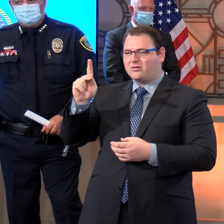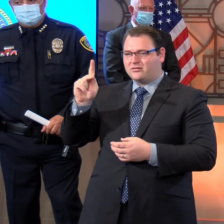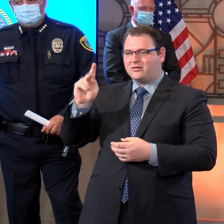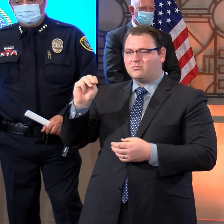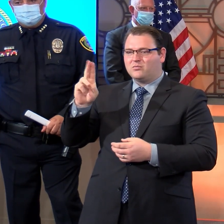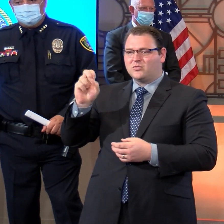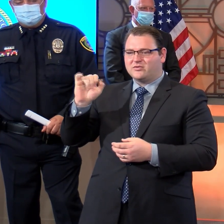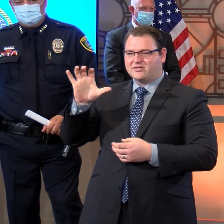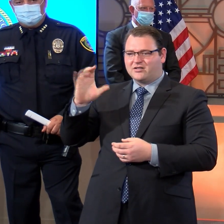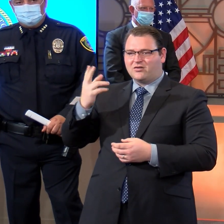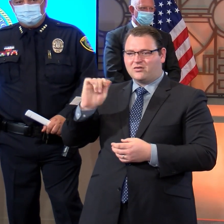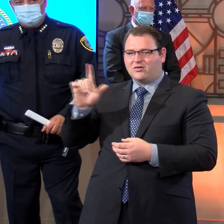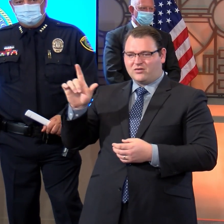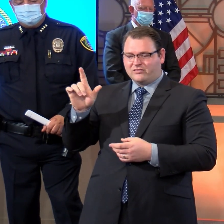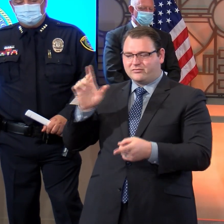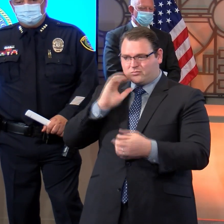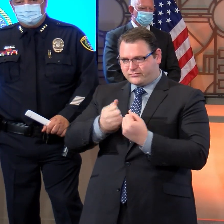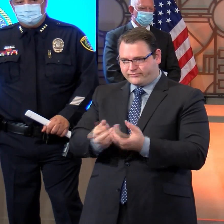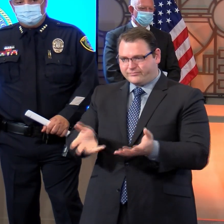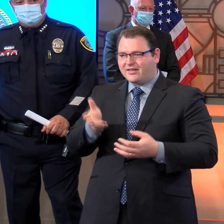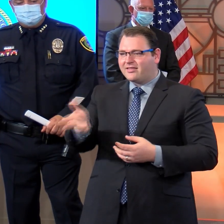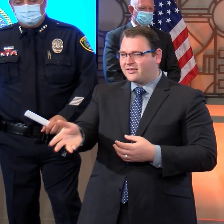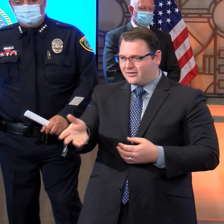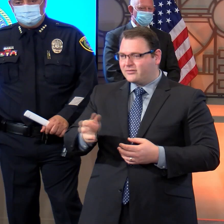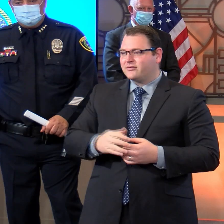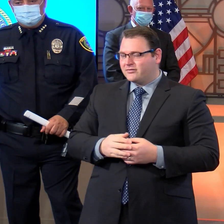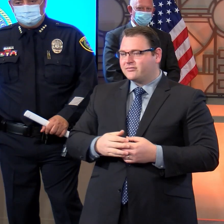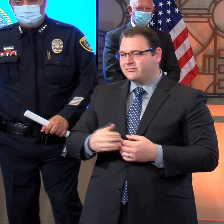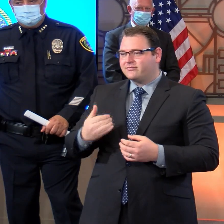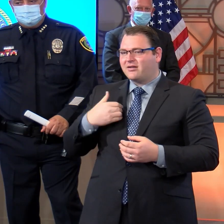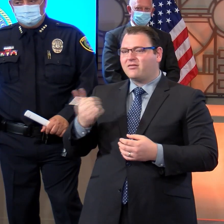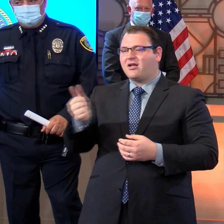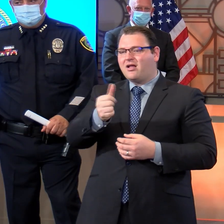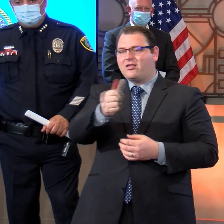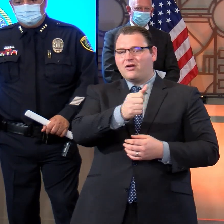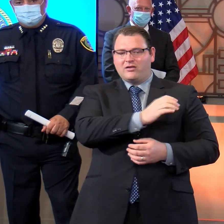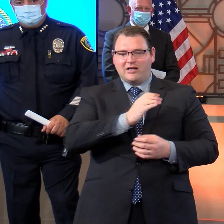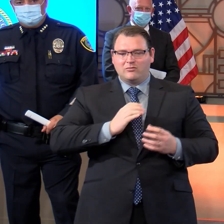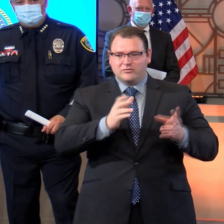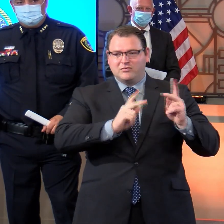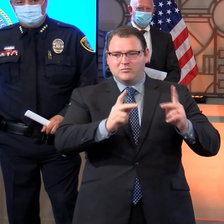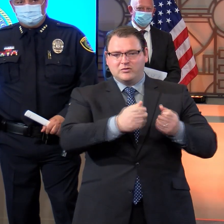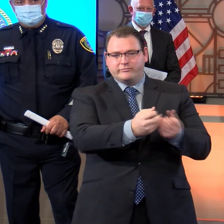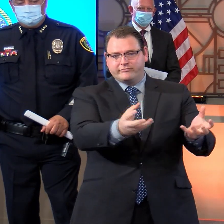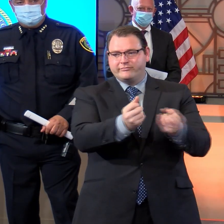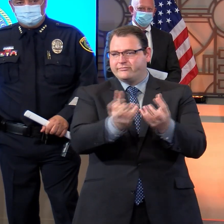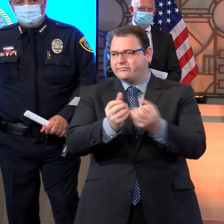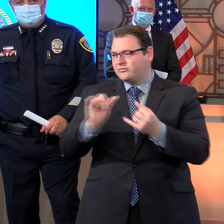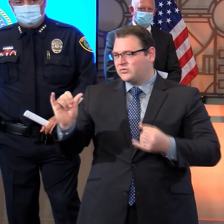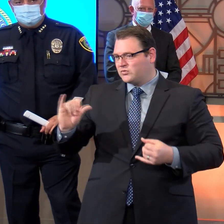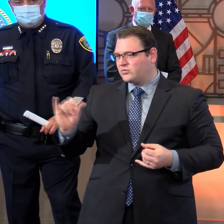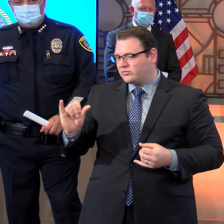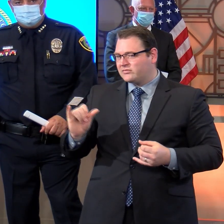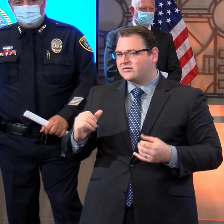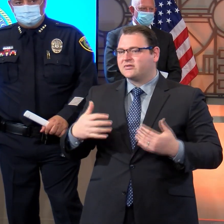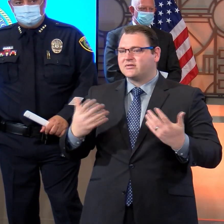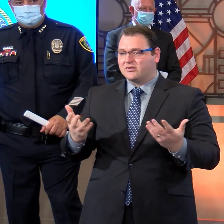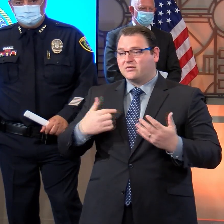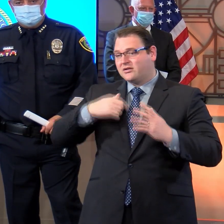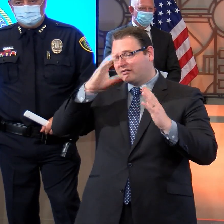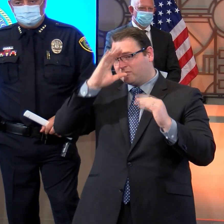distribution. Will be taking place there, along with many other council members as well. And I would suspect between now